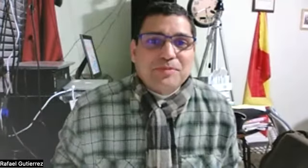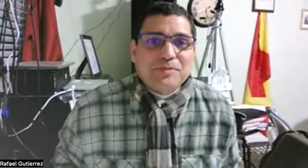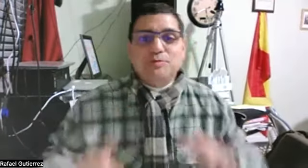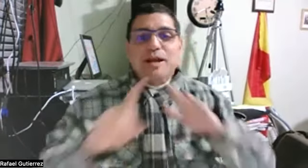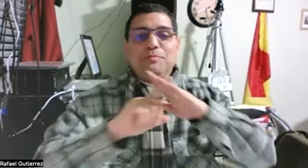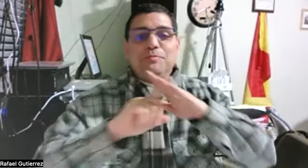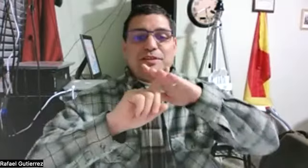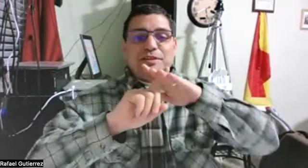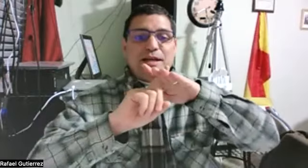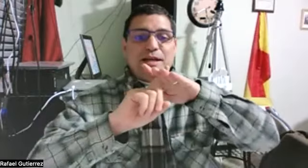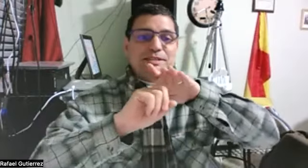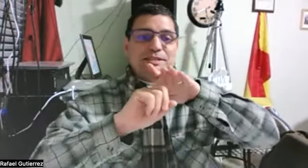that's what I prefer, that escape.